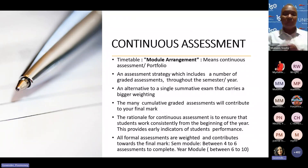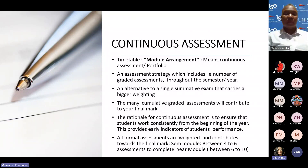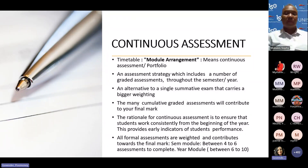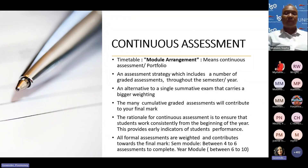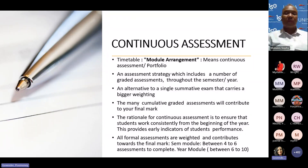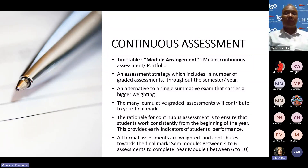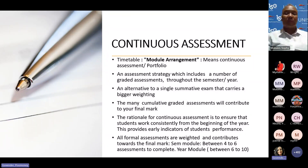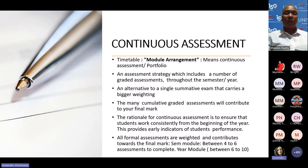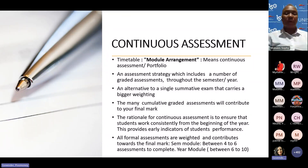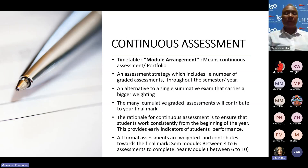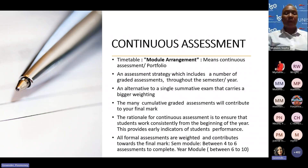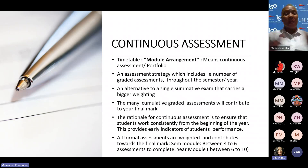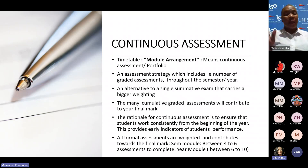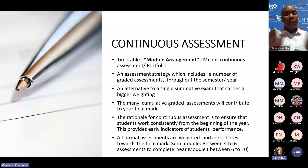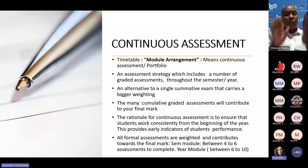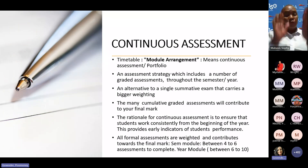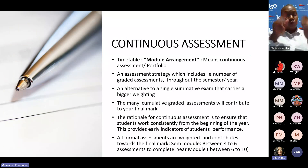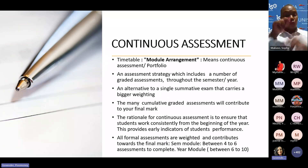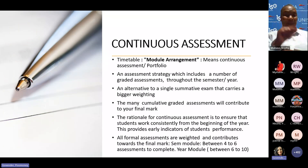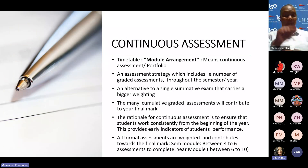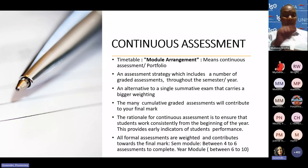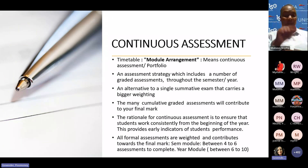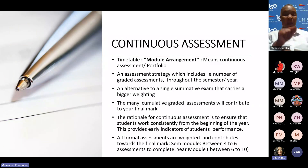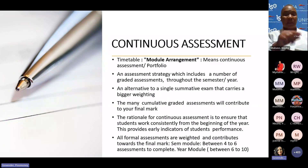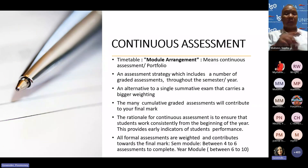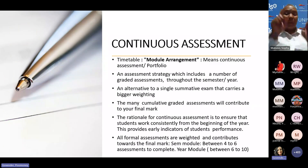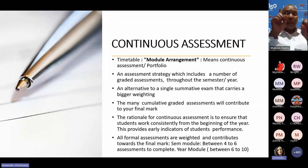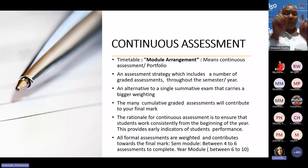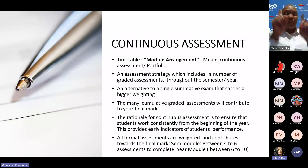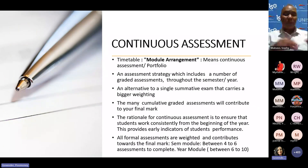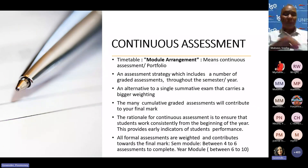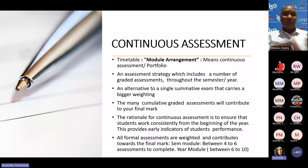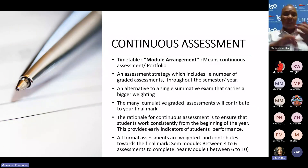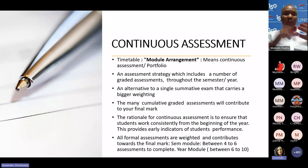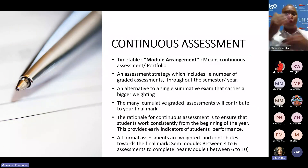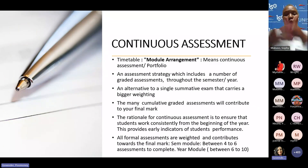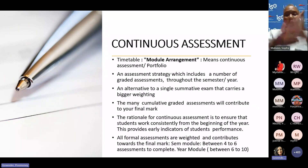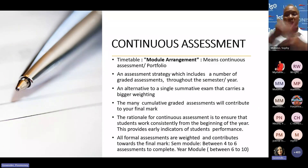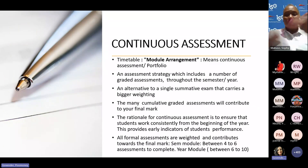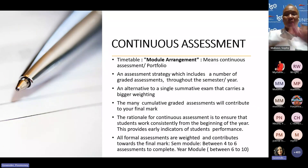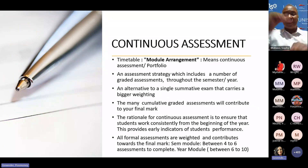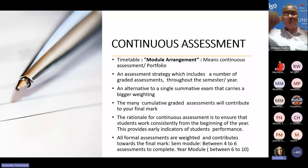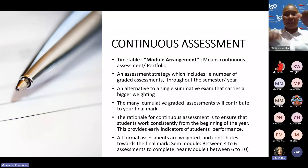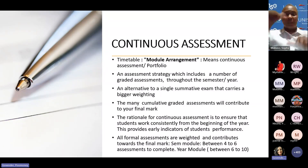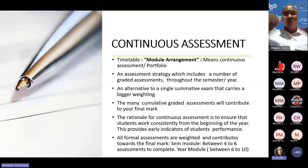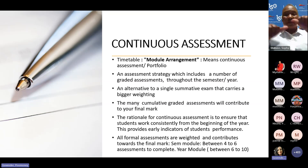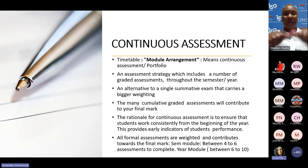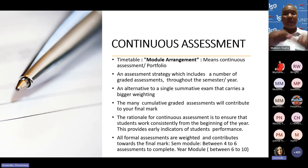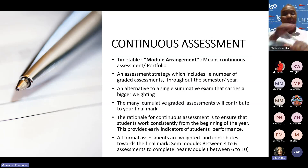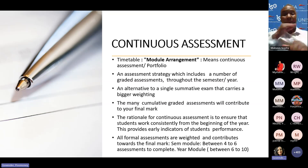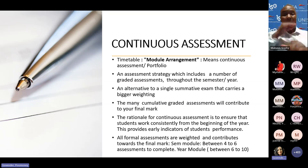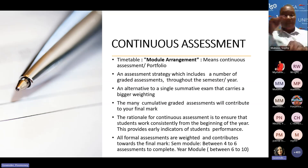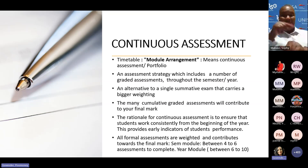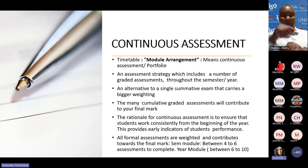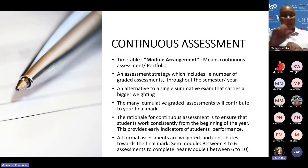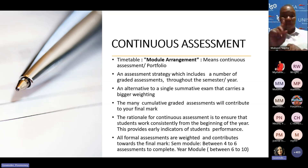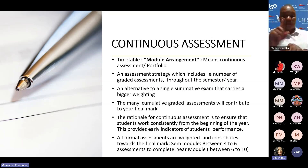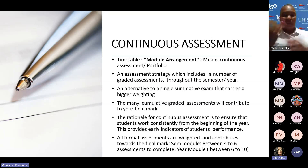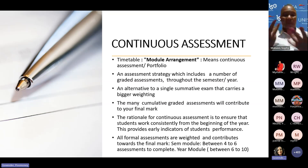the assessment approach for that particular module is what we call continuous assessment. So continuous assessment means